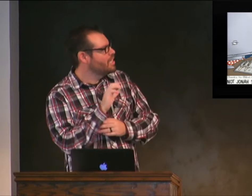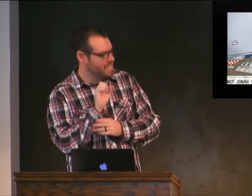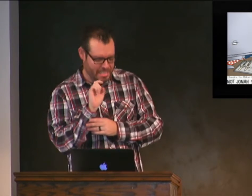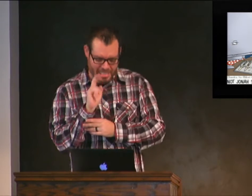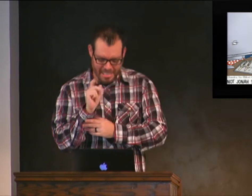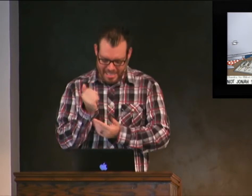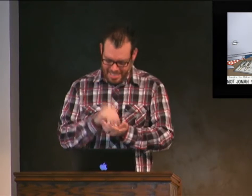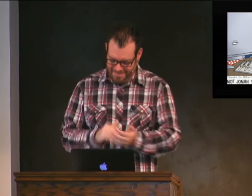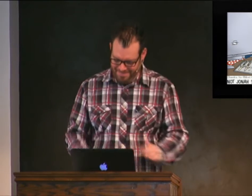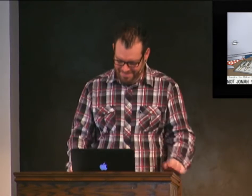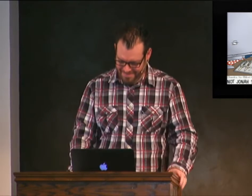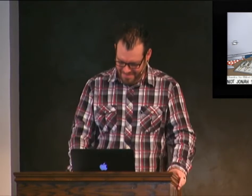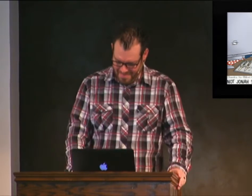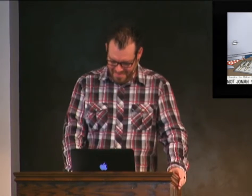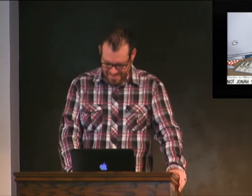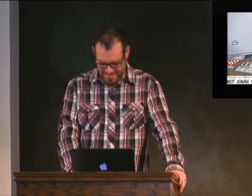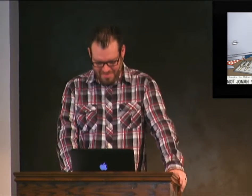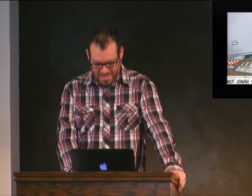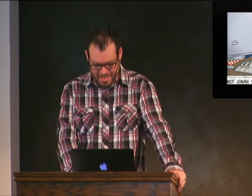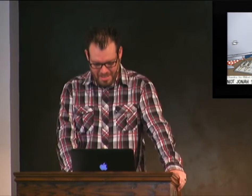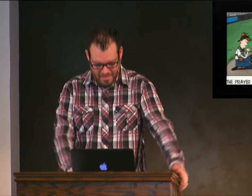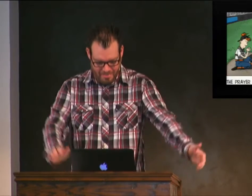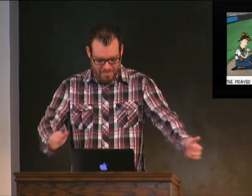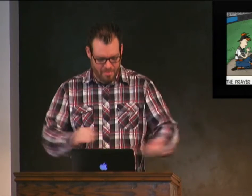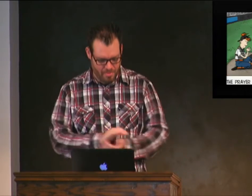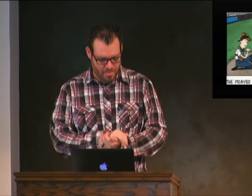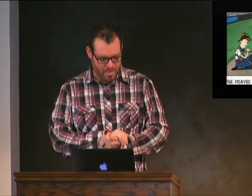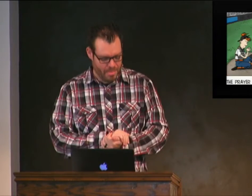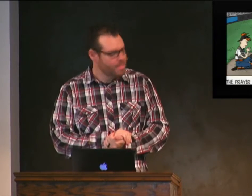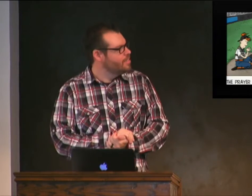But Jonah sticks again.